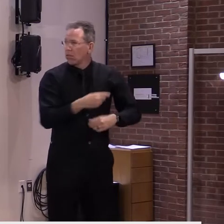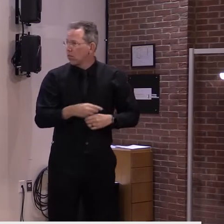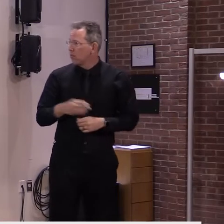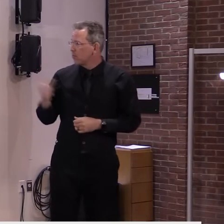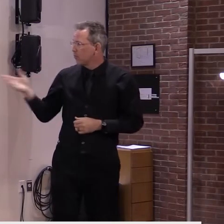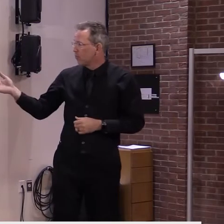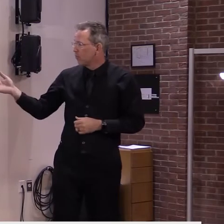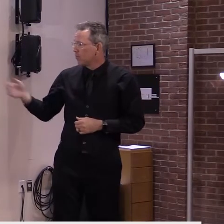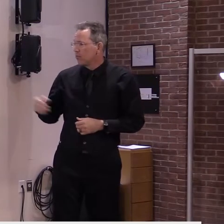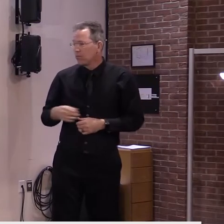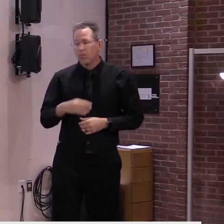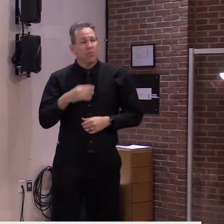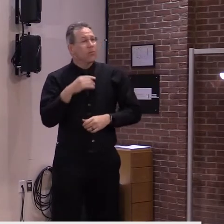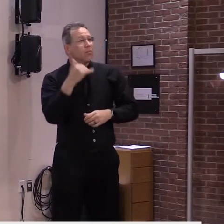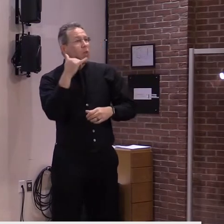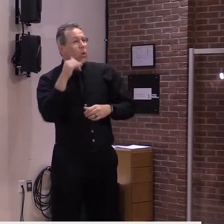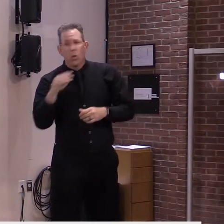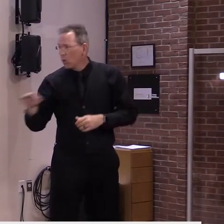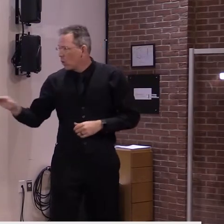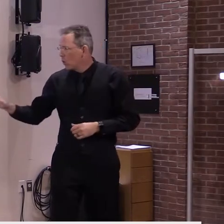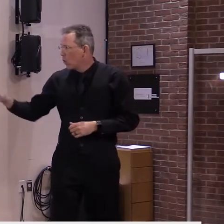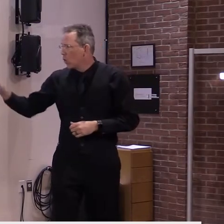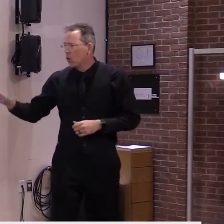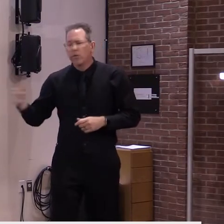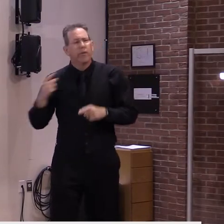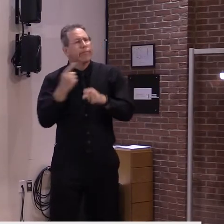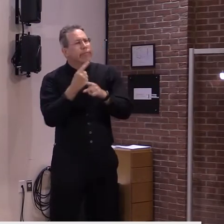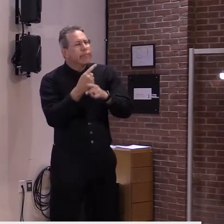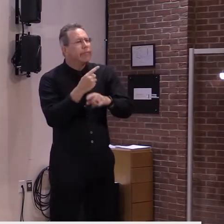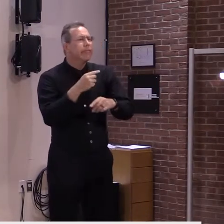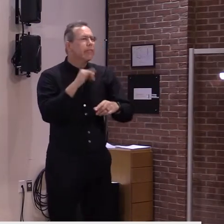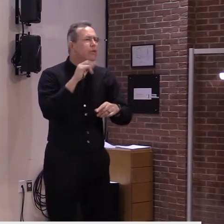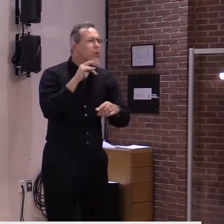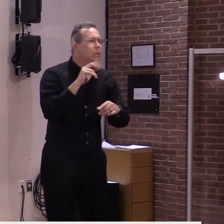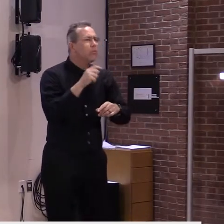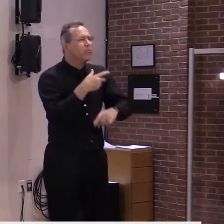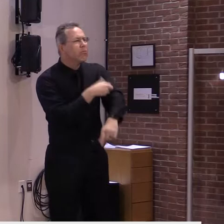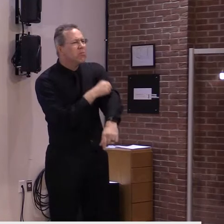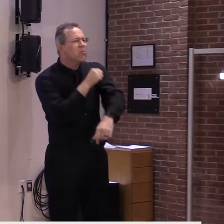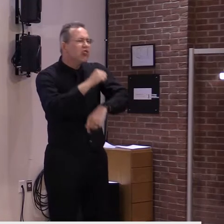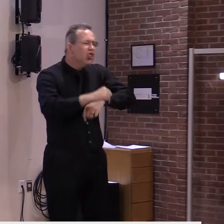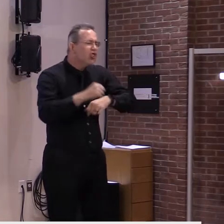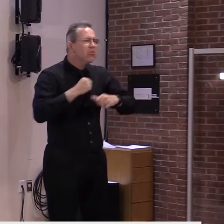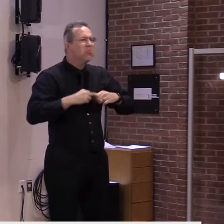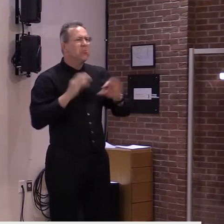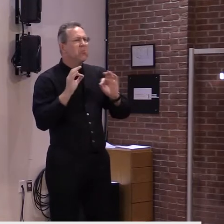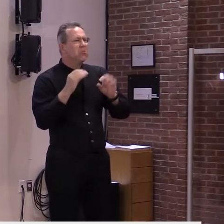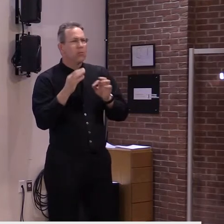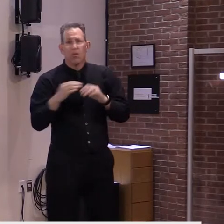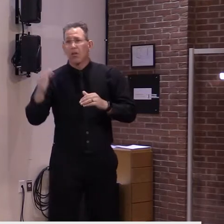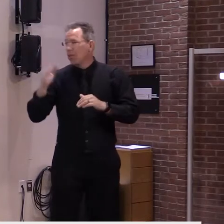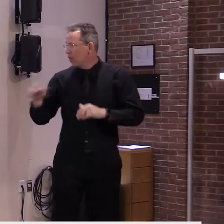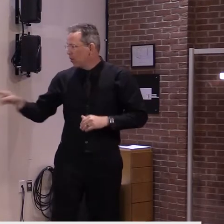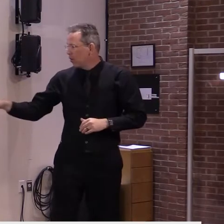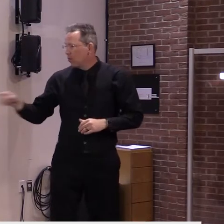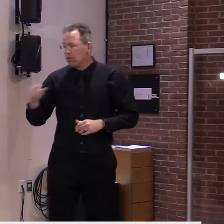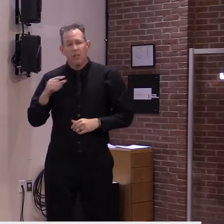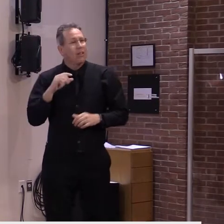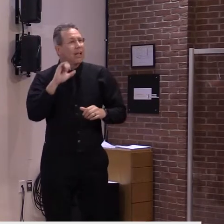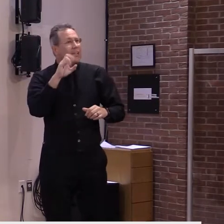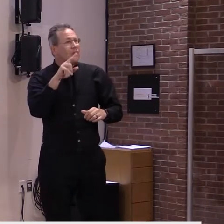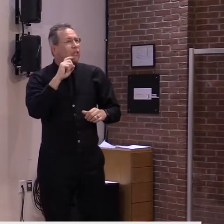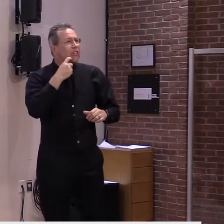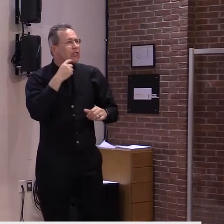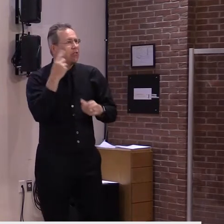6 months. Our hospitalization rate has declined by over 19% this week and has fallen 34% over the last